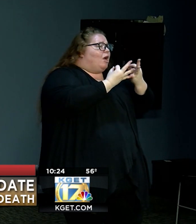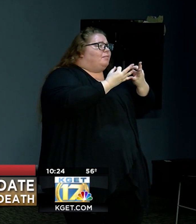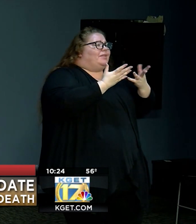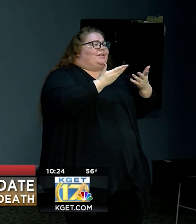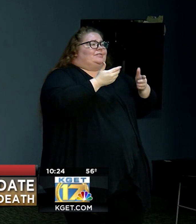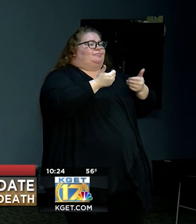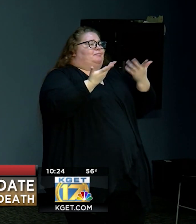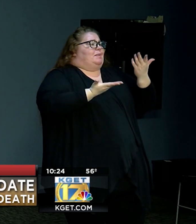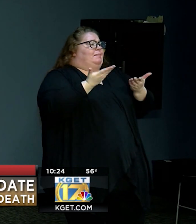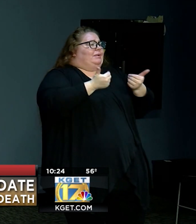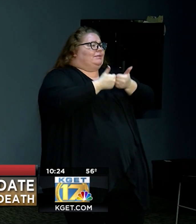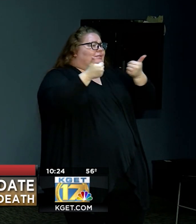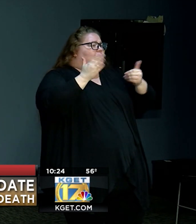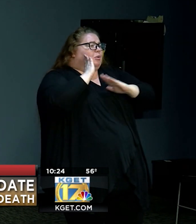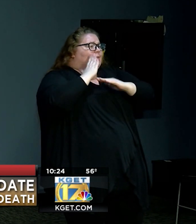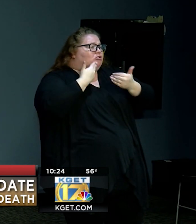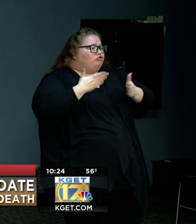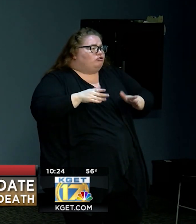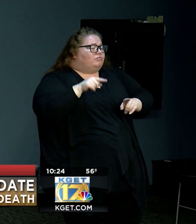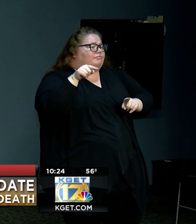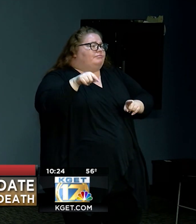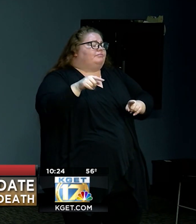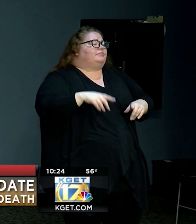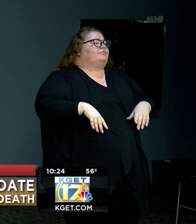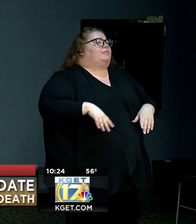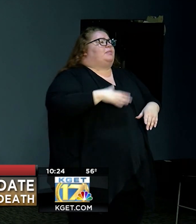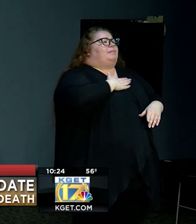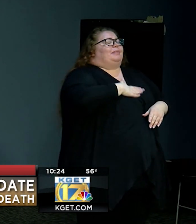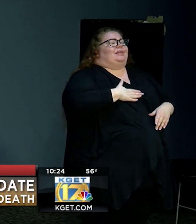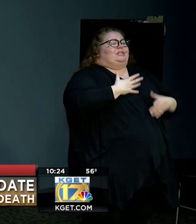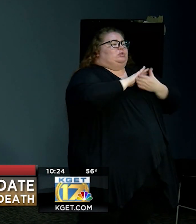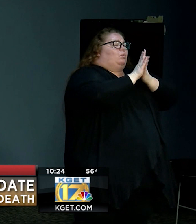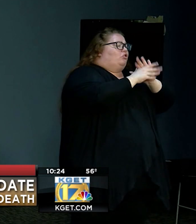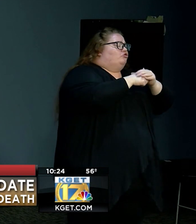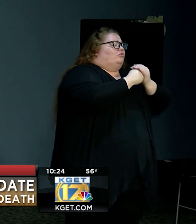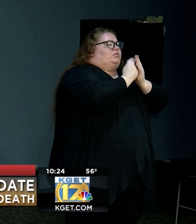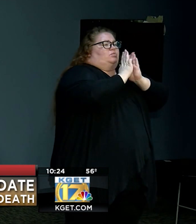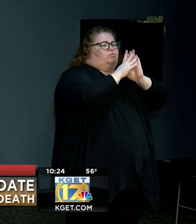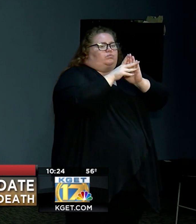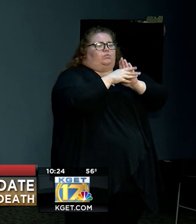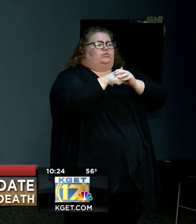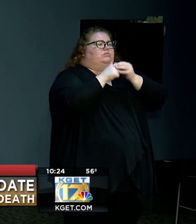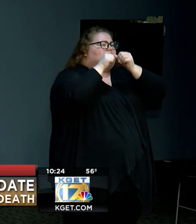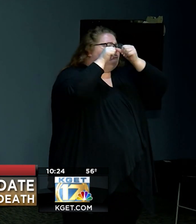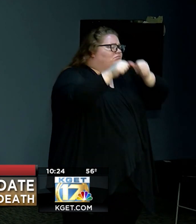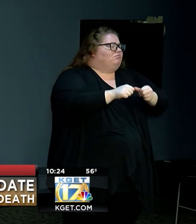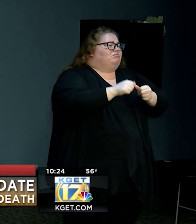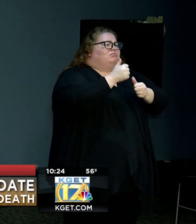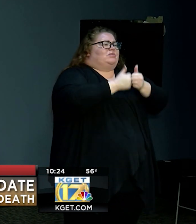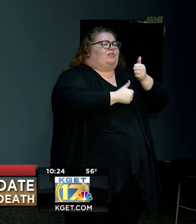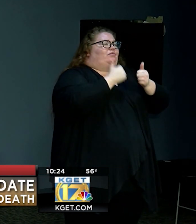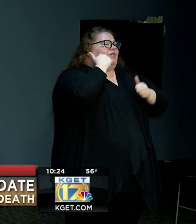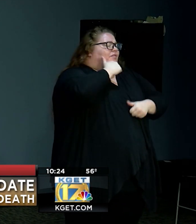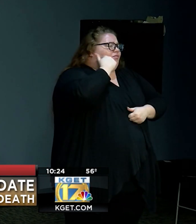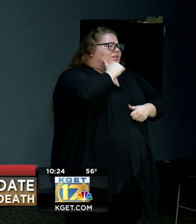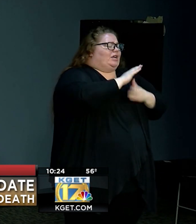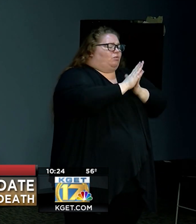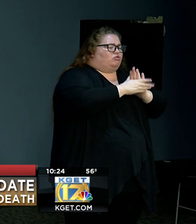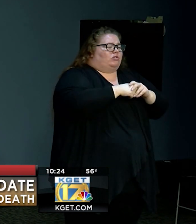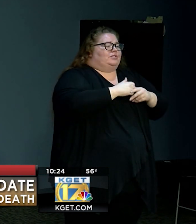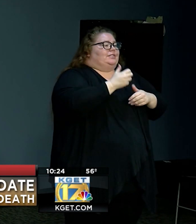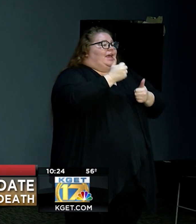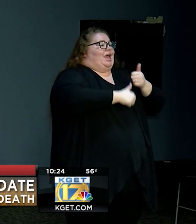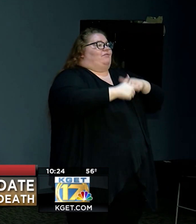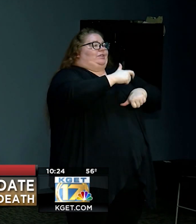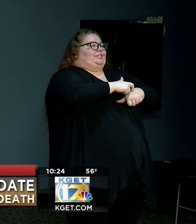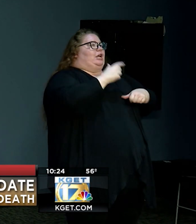then for the rest of us, wash your hands, wash your hands, wash your hands. Anytime you even think about how am I going to get through this, stand